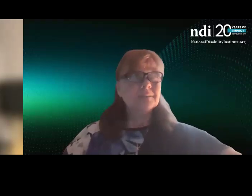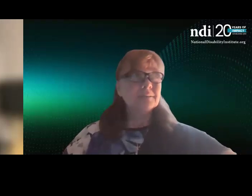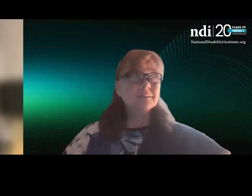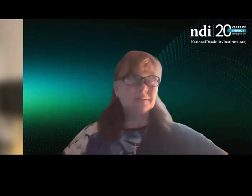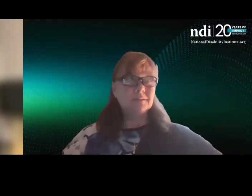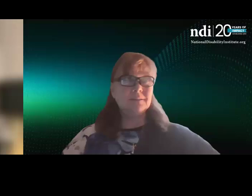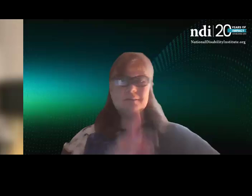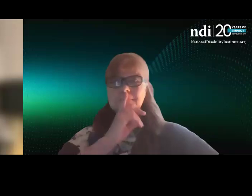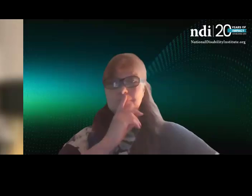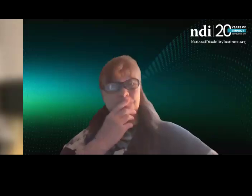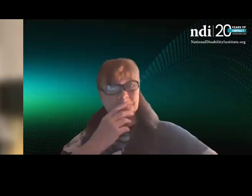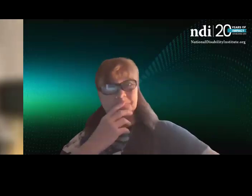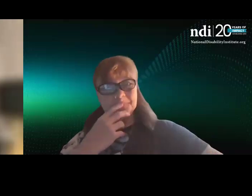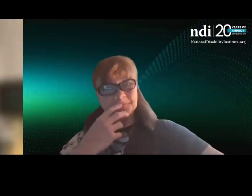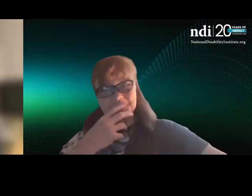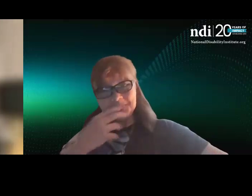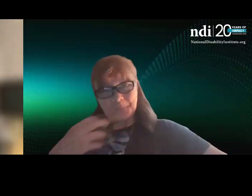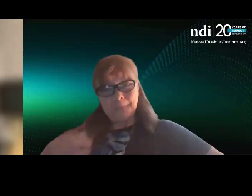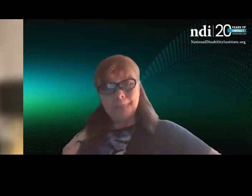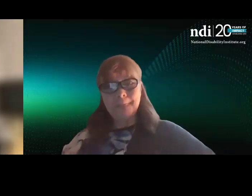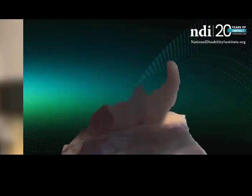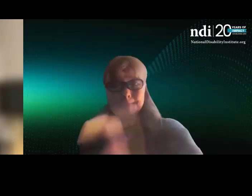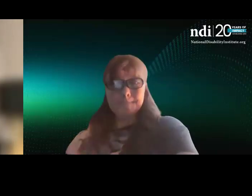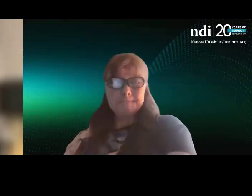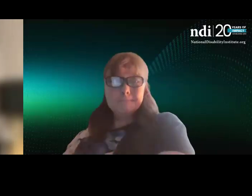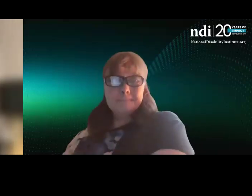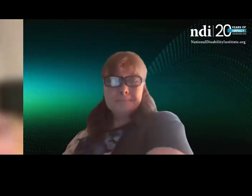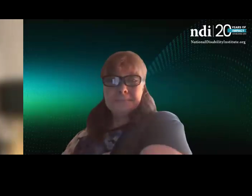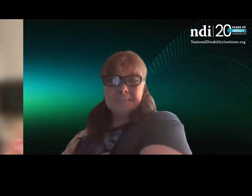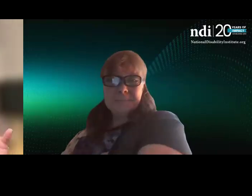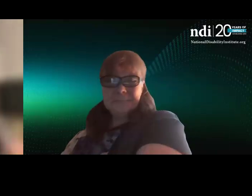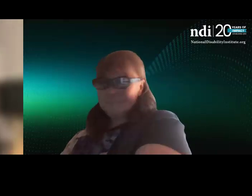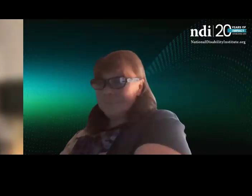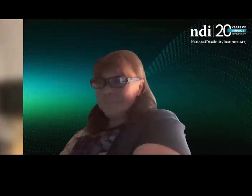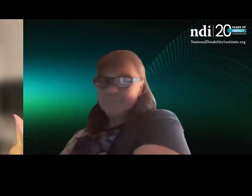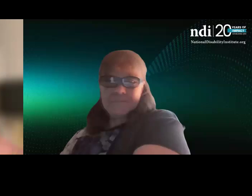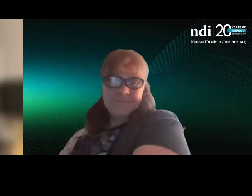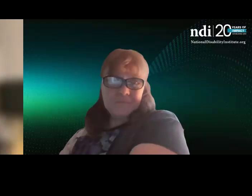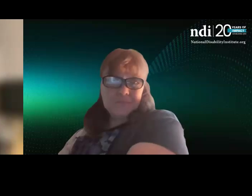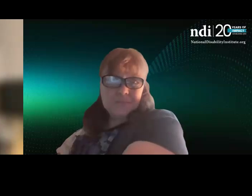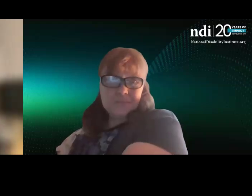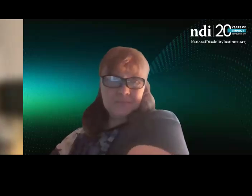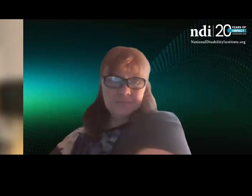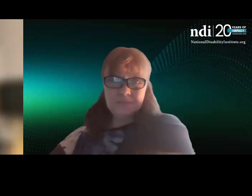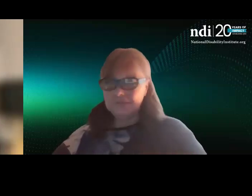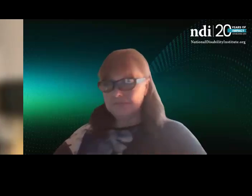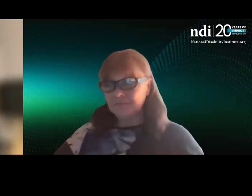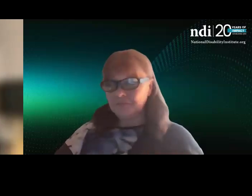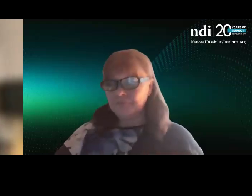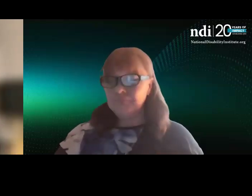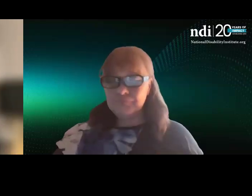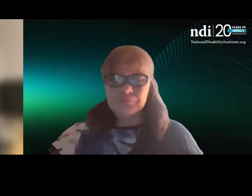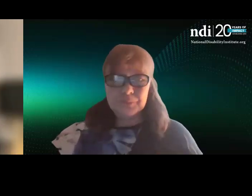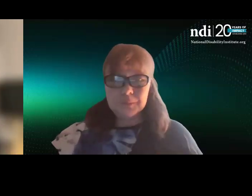they may have to do a little bit more. They may have to rent a venue. They may have to pop up some technology, get some help, get some people